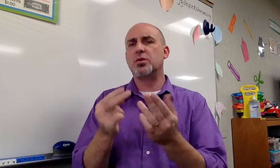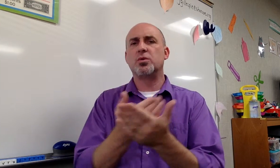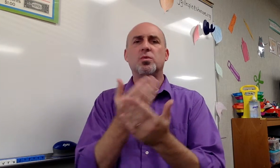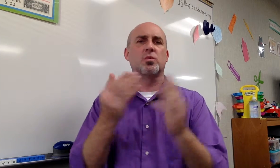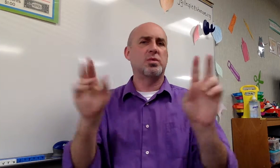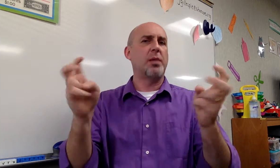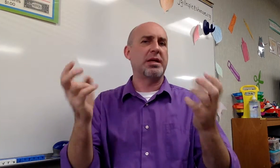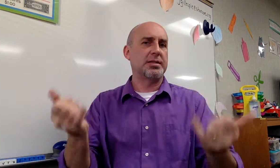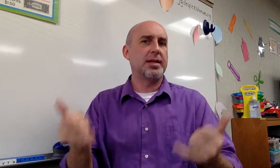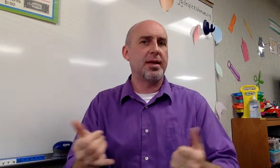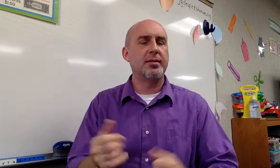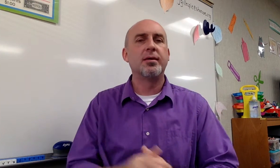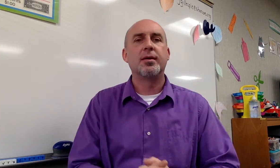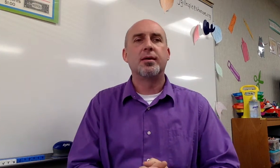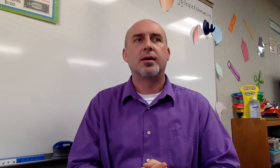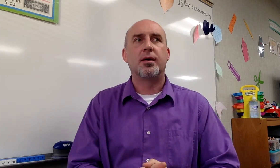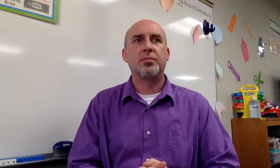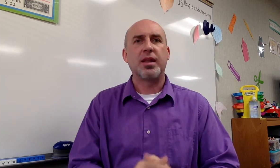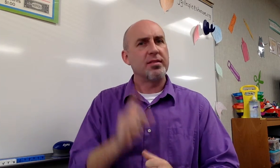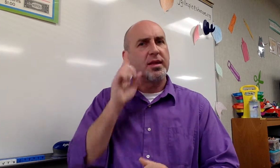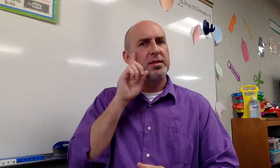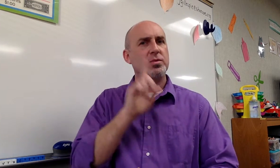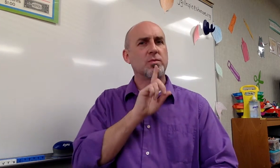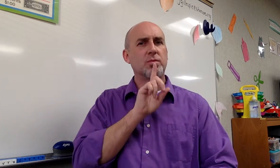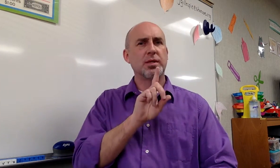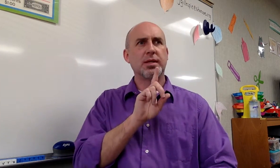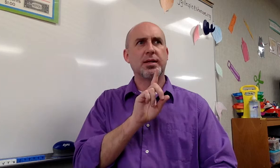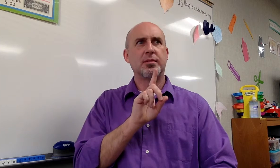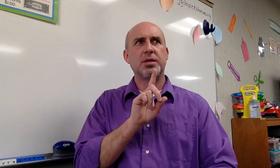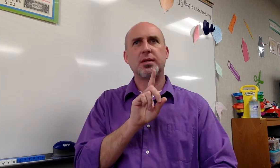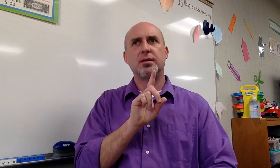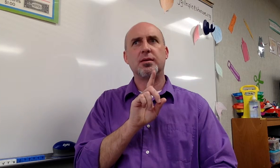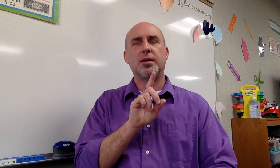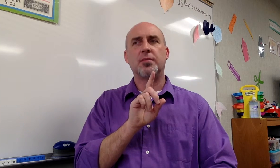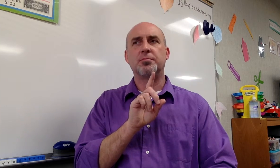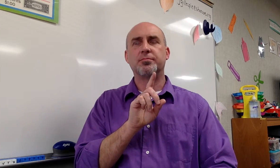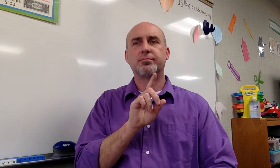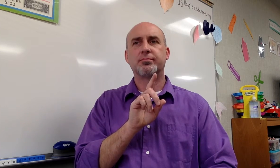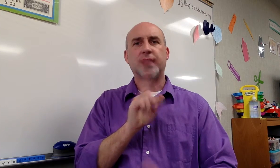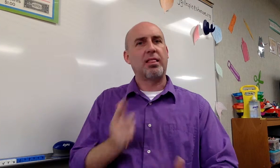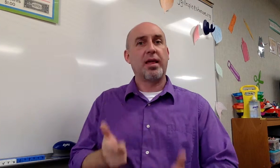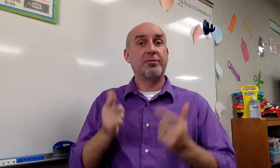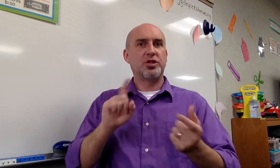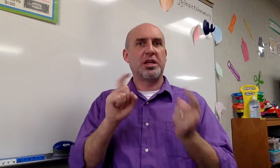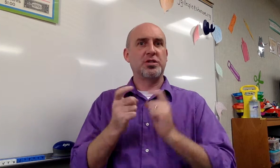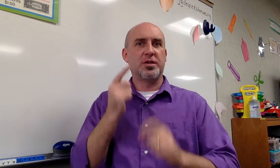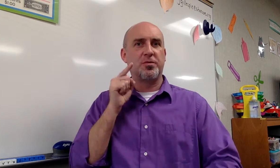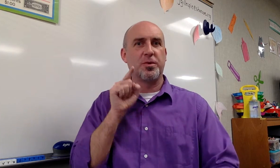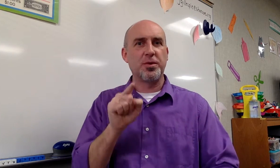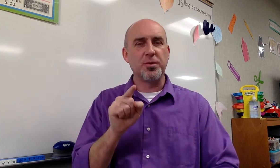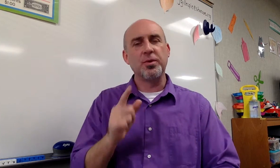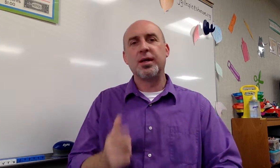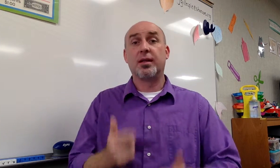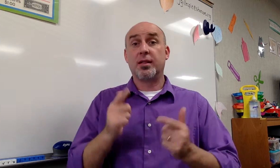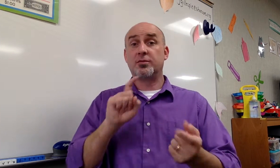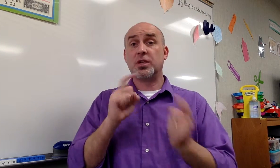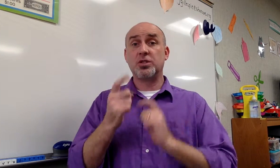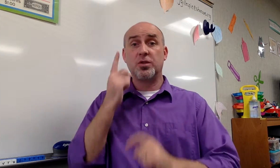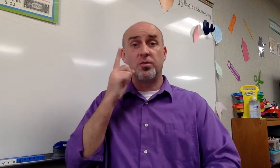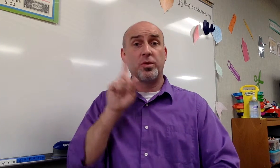new topic today that I think is really going to be life changing for you, life changing for your